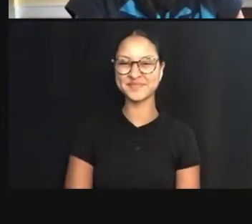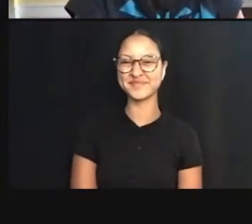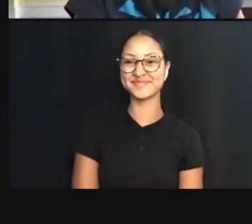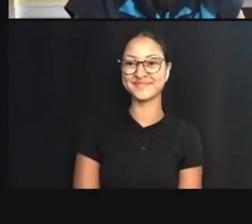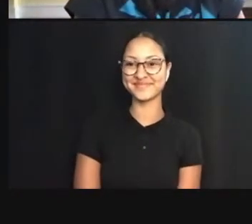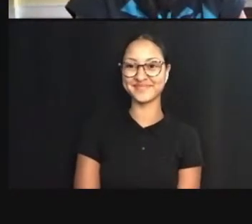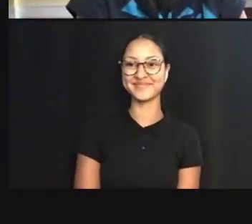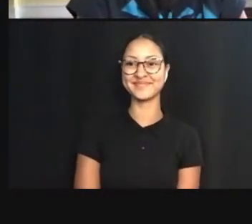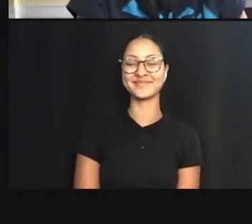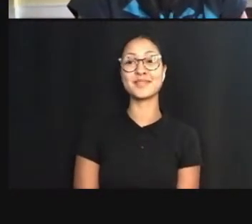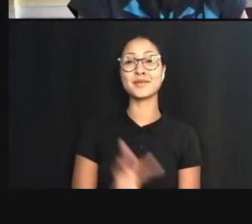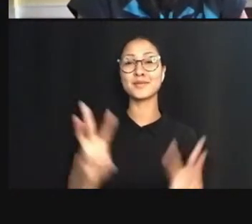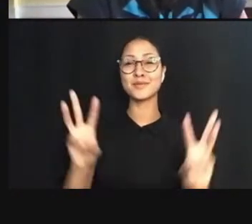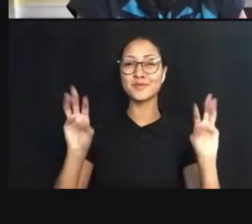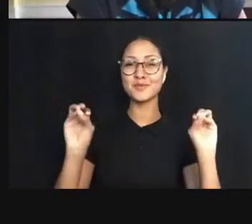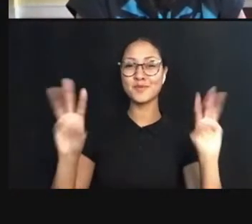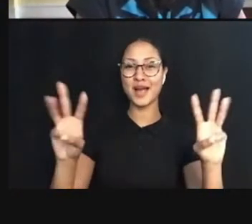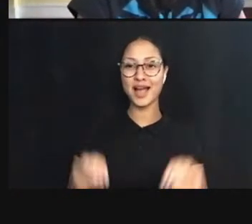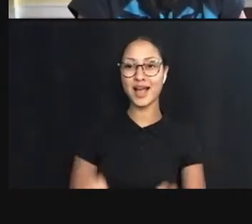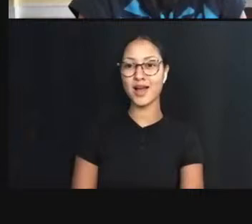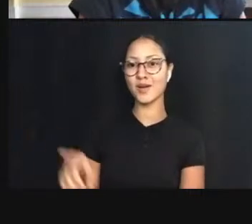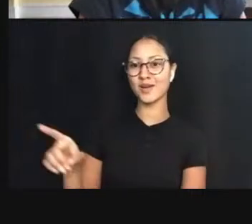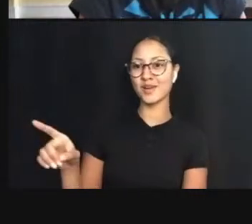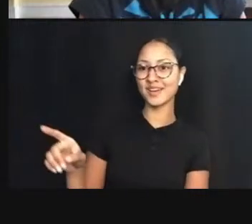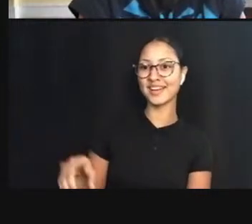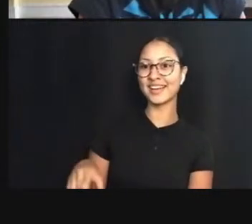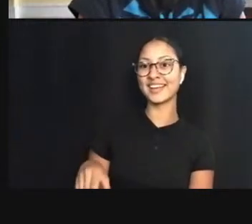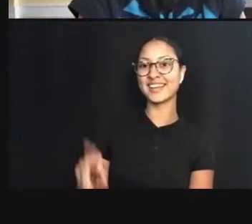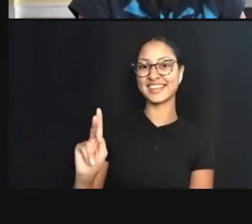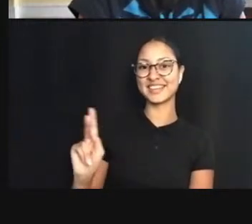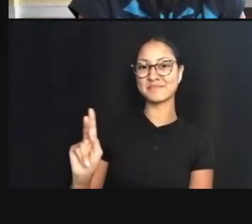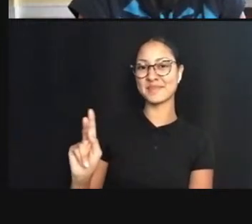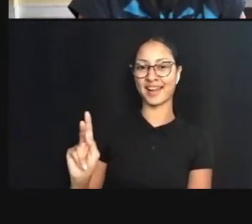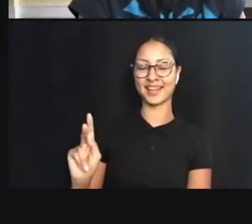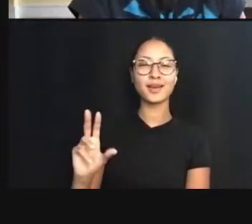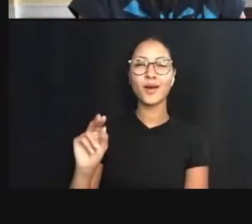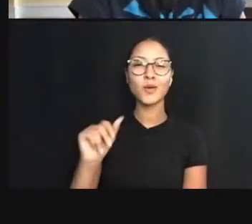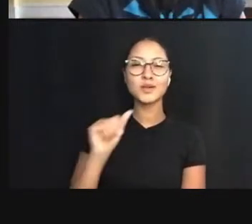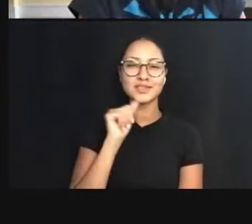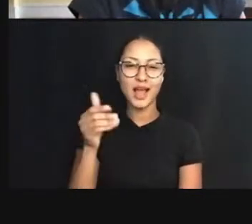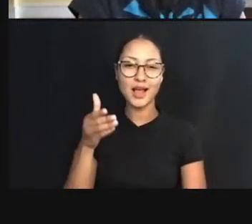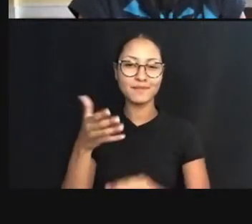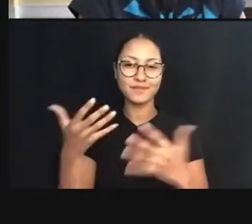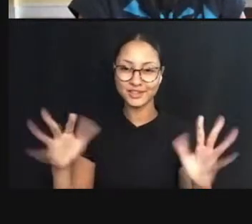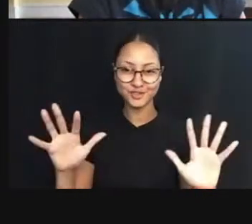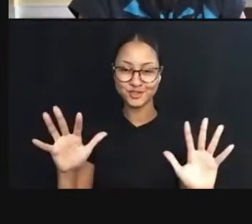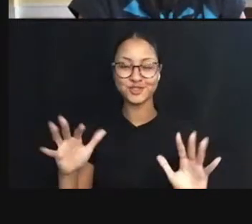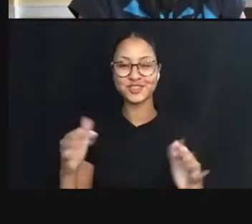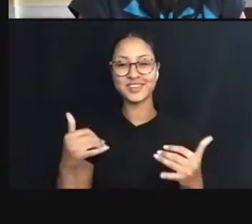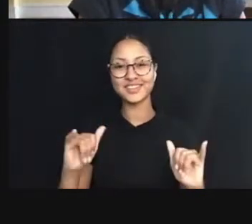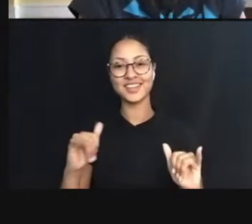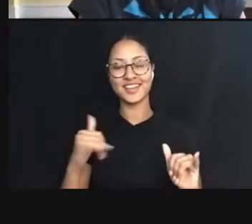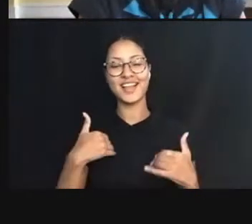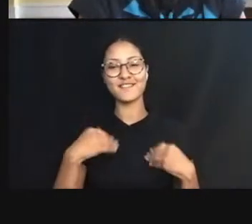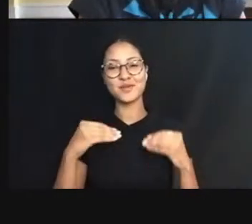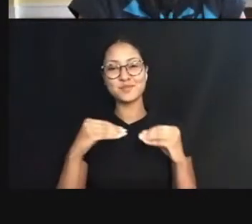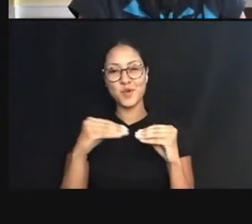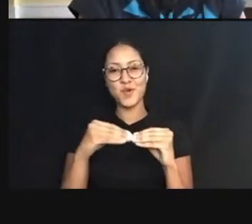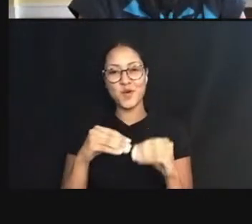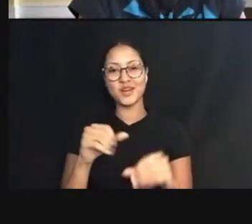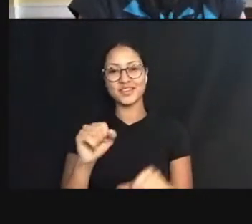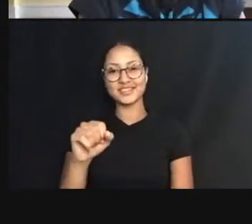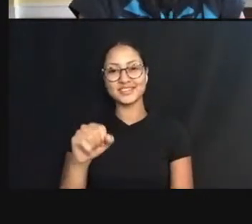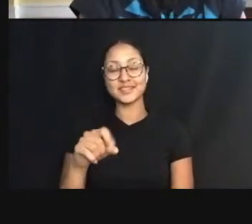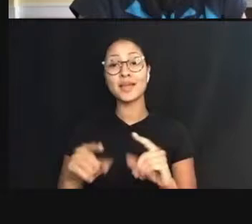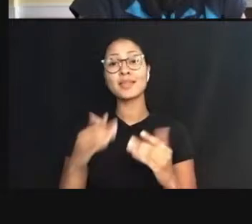Wow. It's not over. It's not over. There's more. But we say thank you to you too.